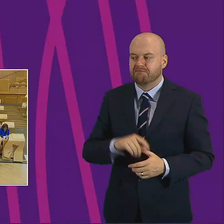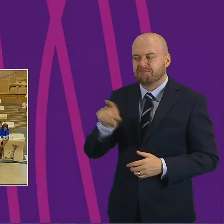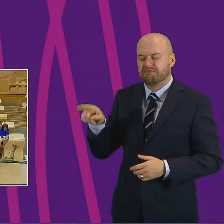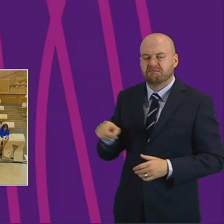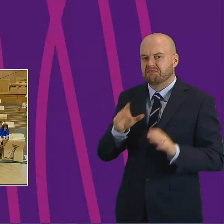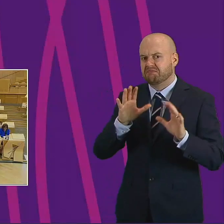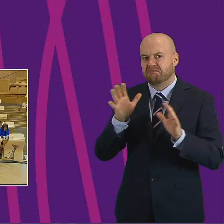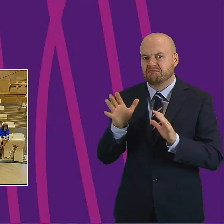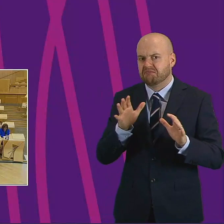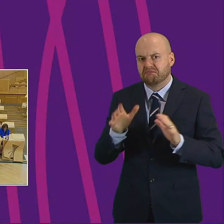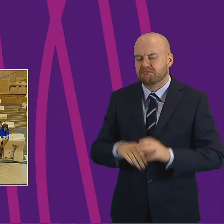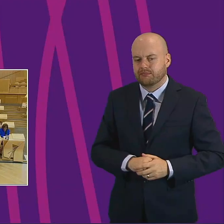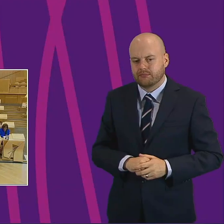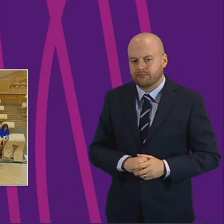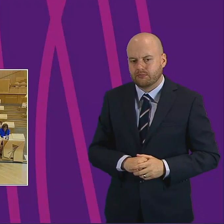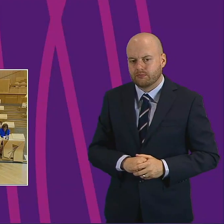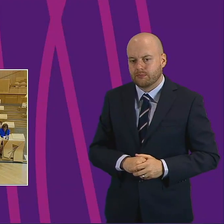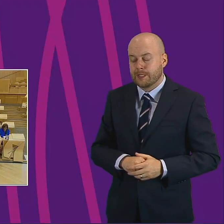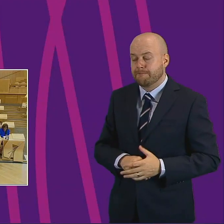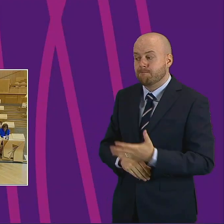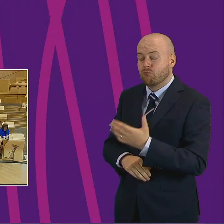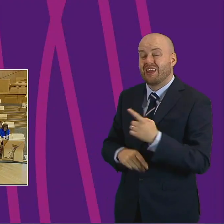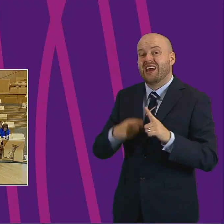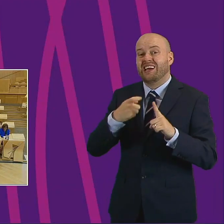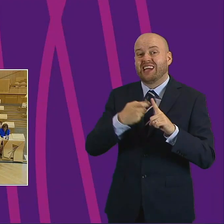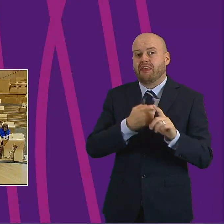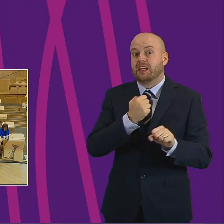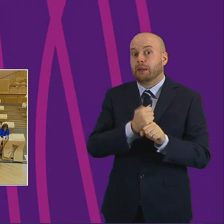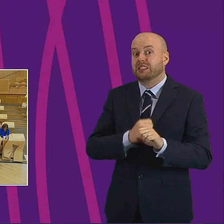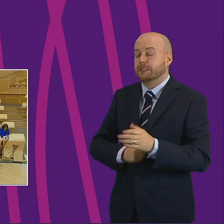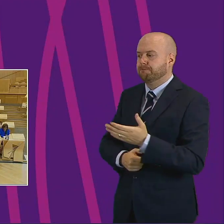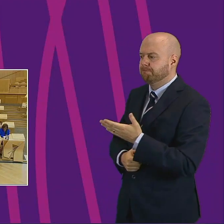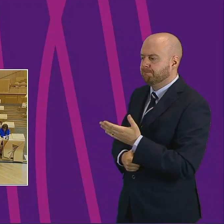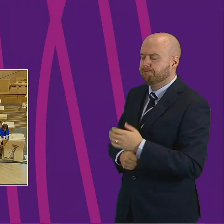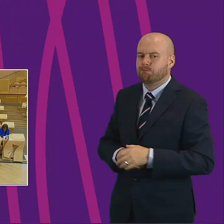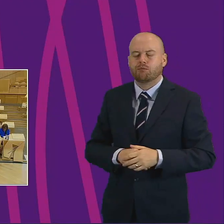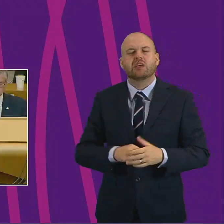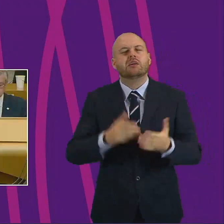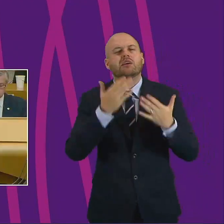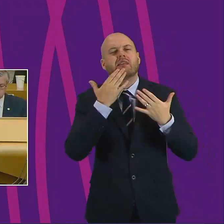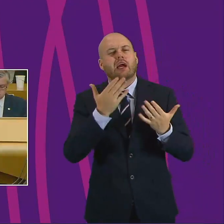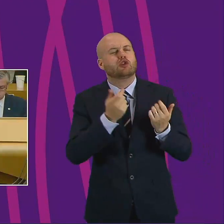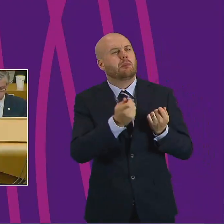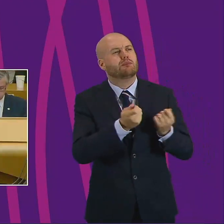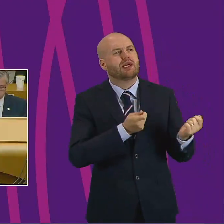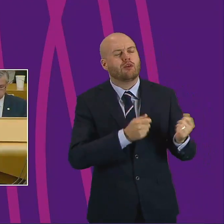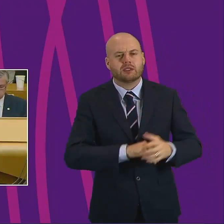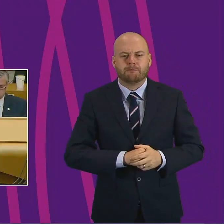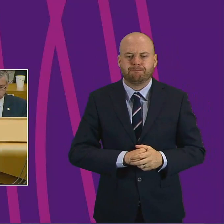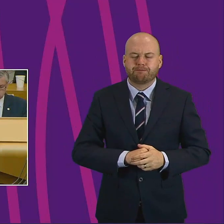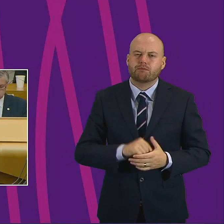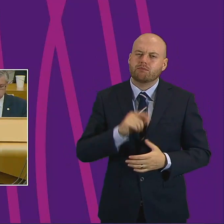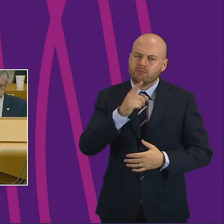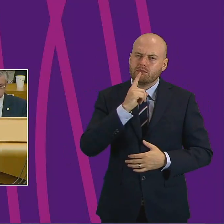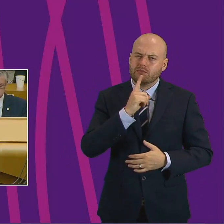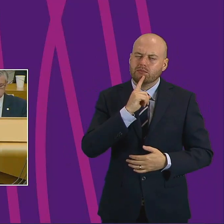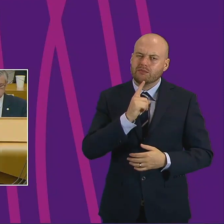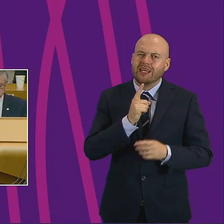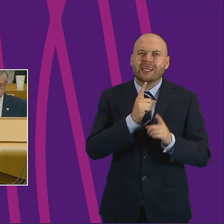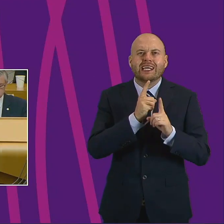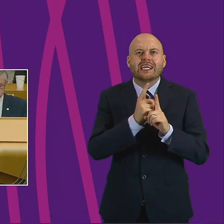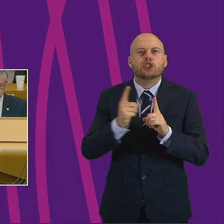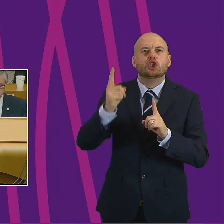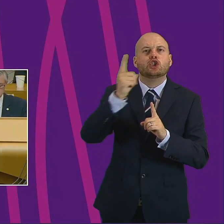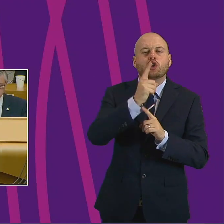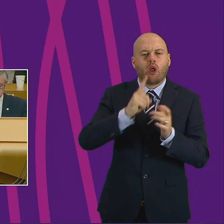Kenneth Gibson. Thank you, Presiding Officer. The cost of providing blended education will be different for each local authority, and we don't yet know how long it